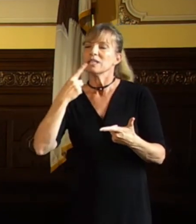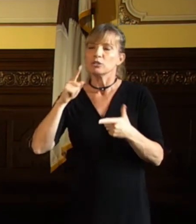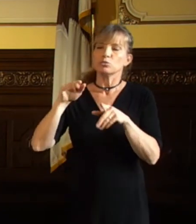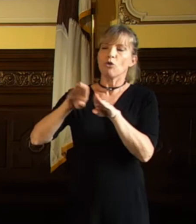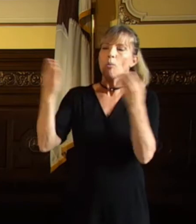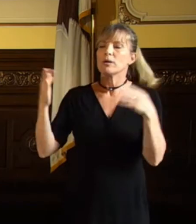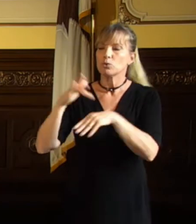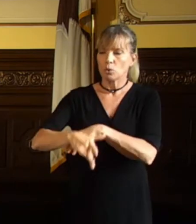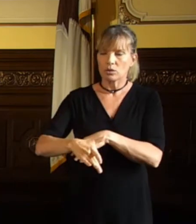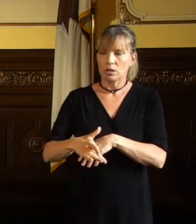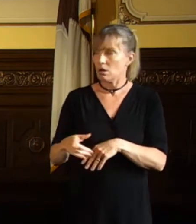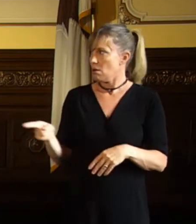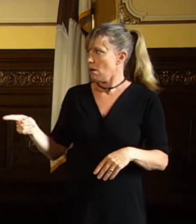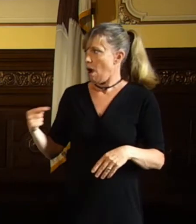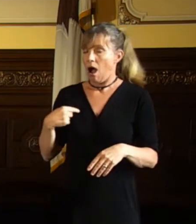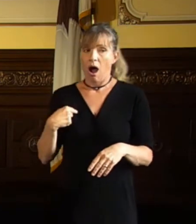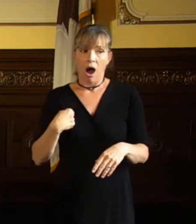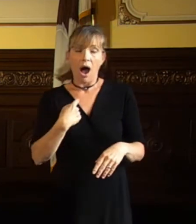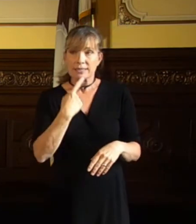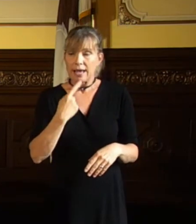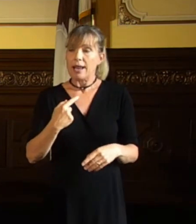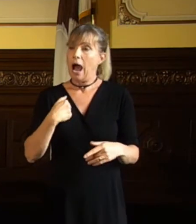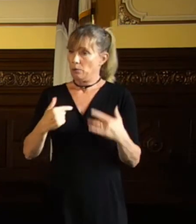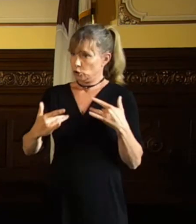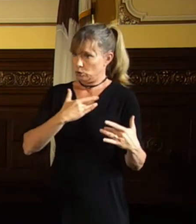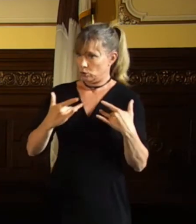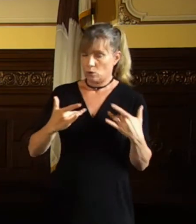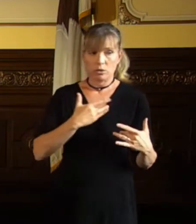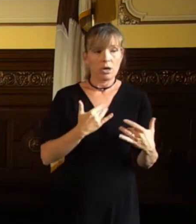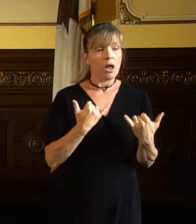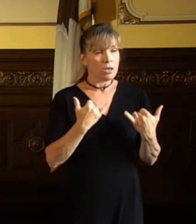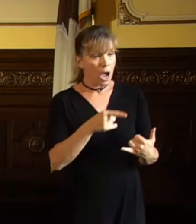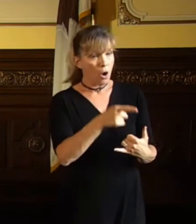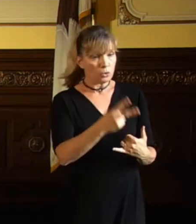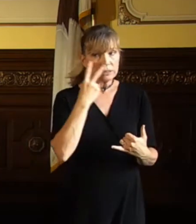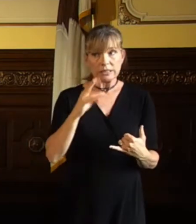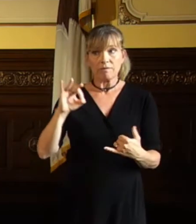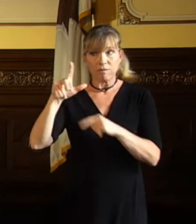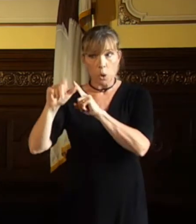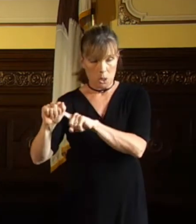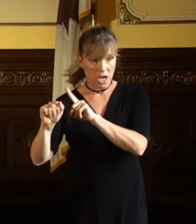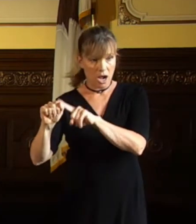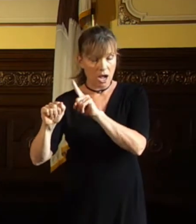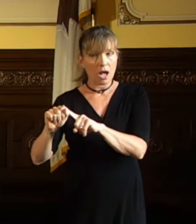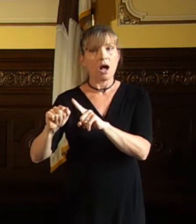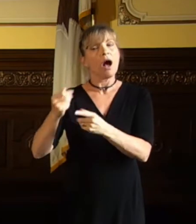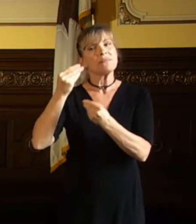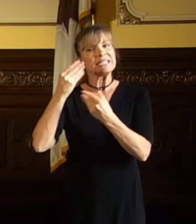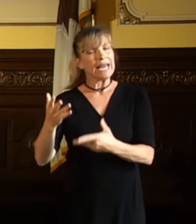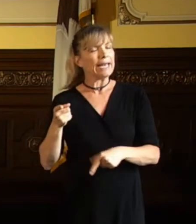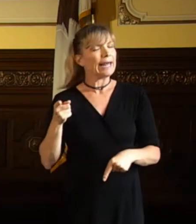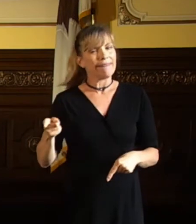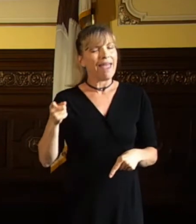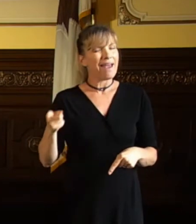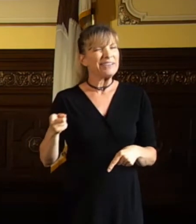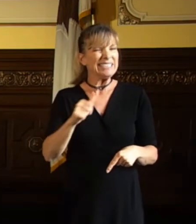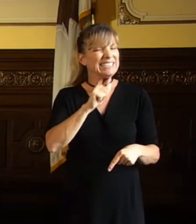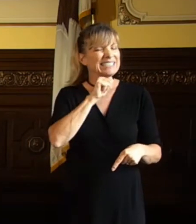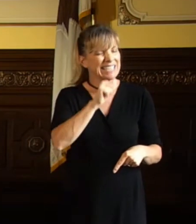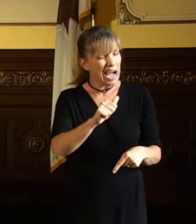states? Well, I think I expressed my deep concern, and I think now you're seeing that in Florida, perhaps the data